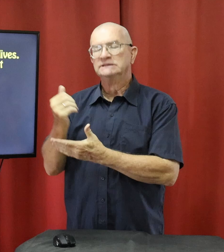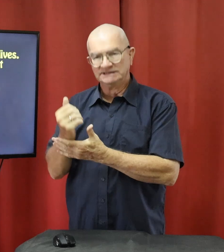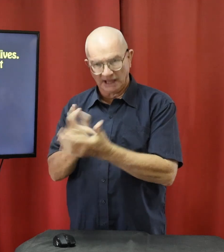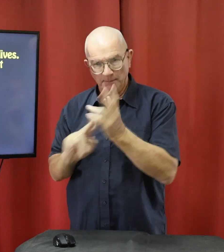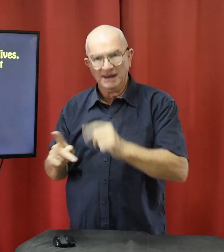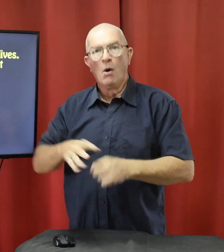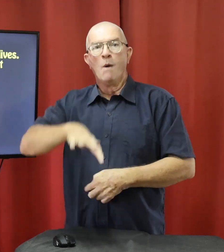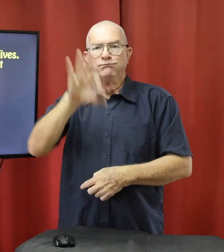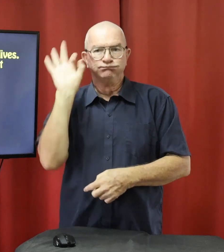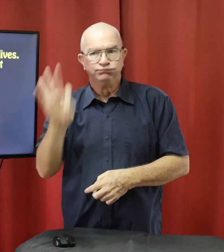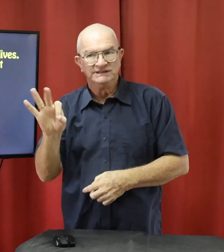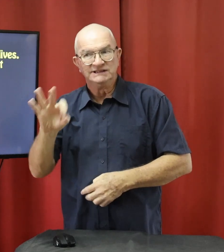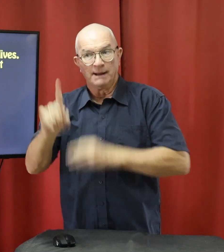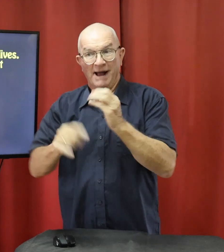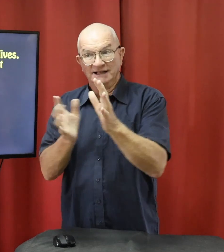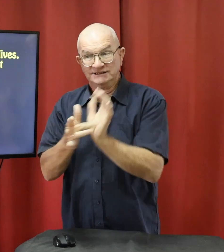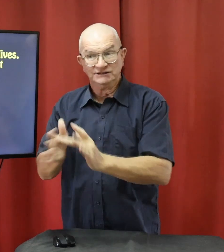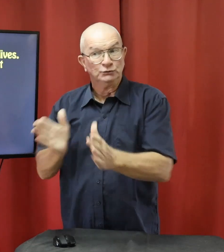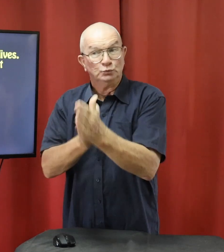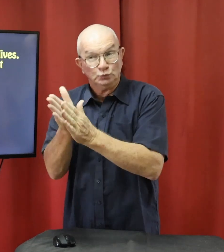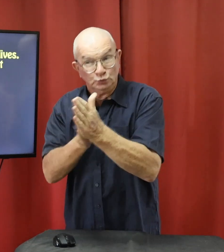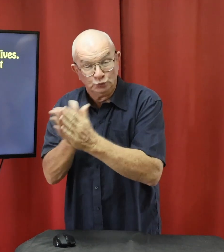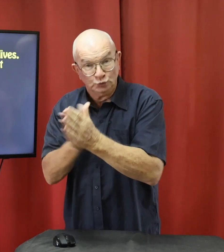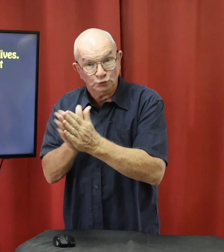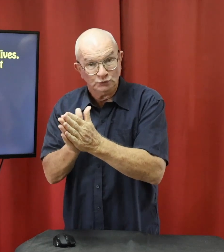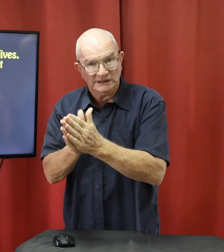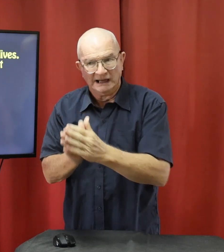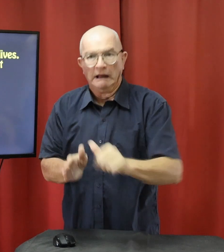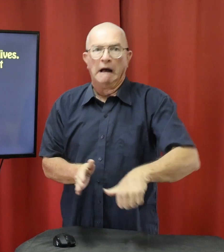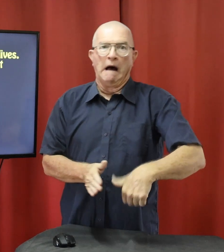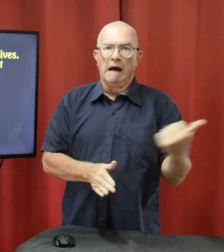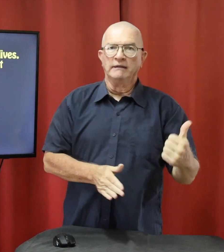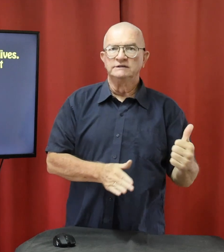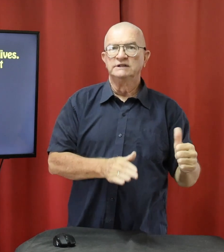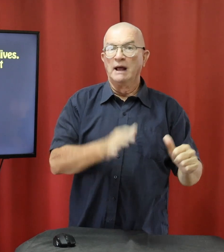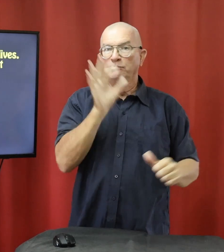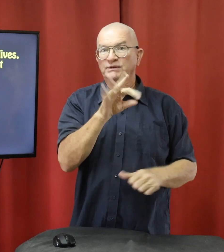prison, some were preaching about Jesus eagerly and some were